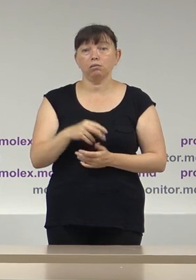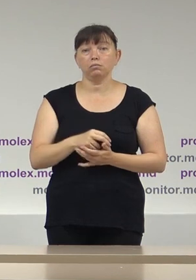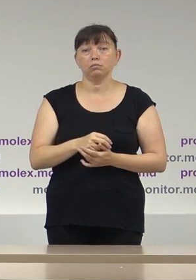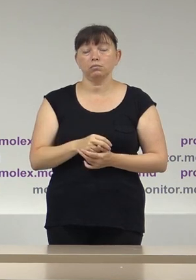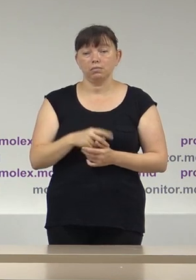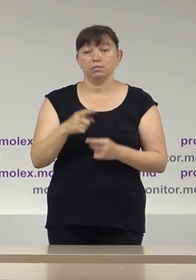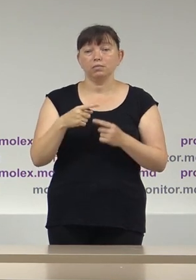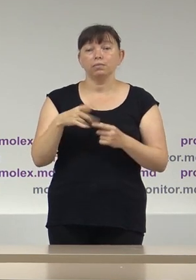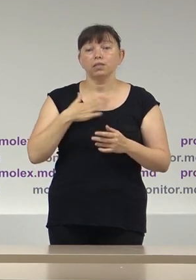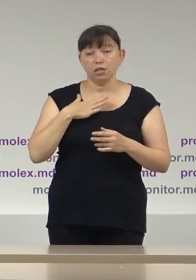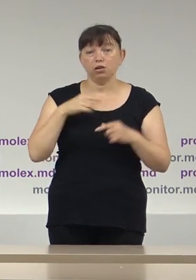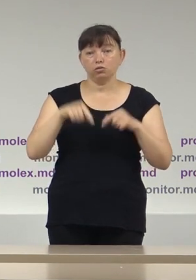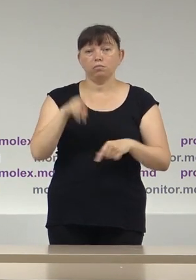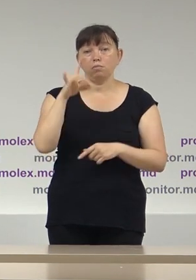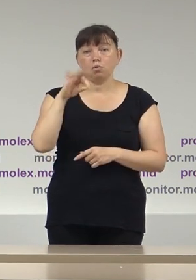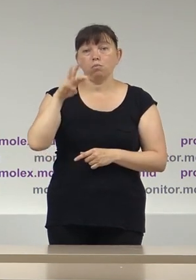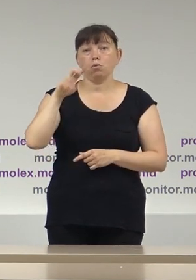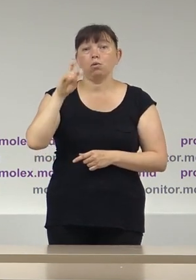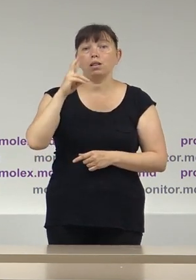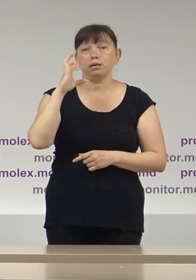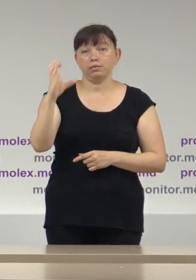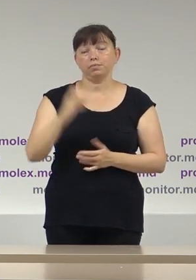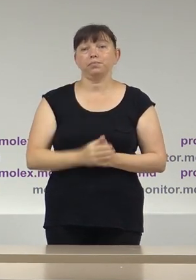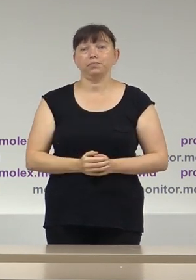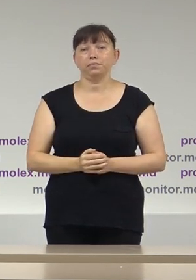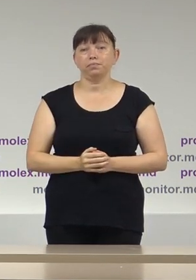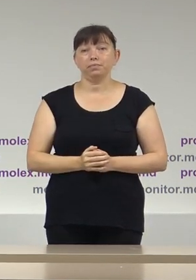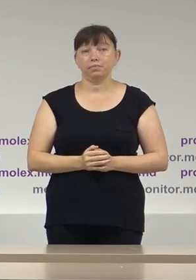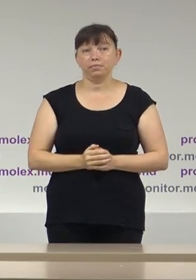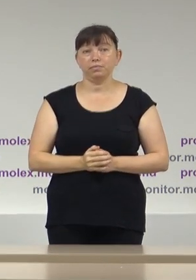Sunday at the campaign office of Promo-LEX mission.